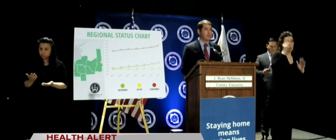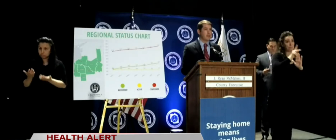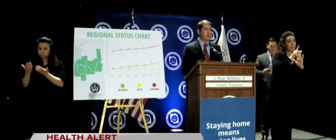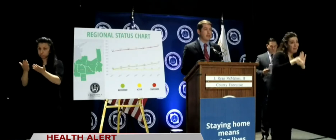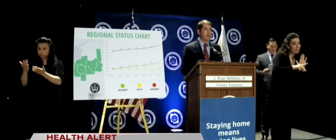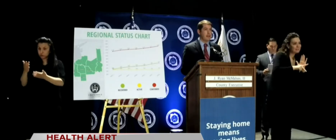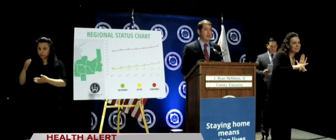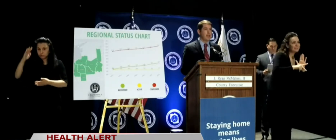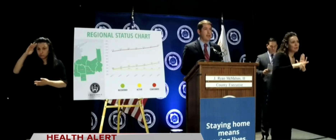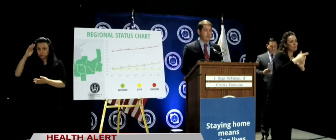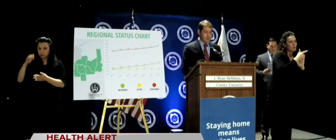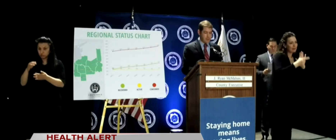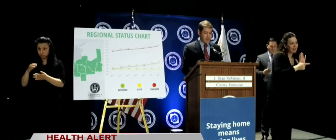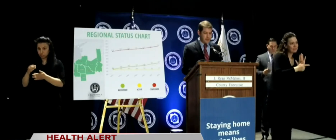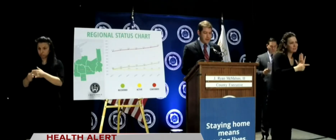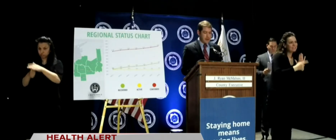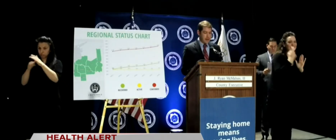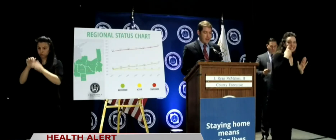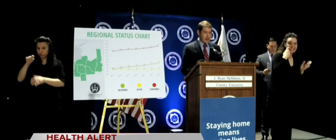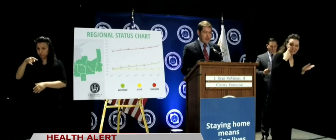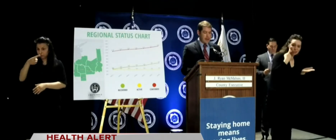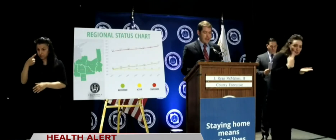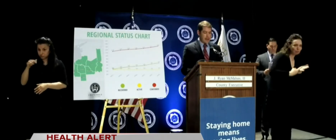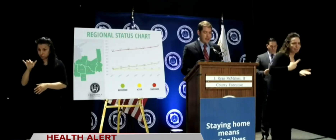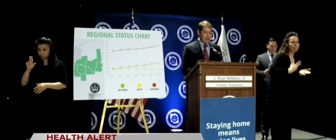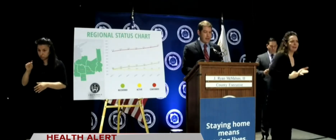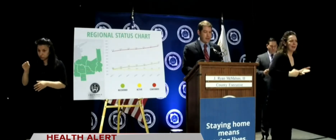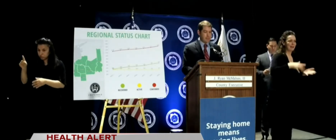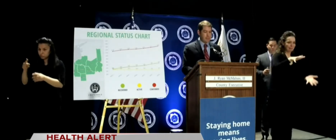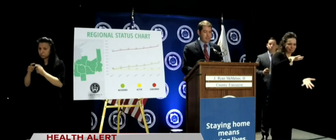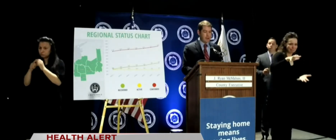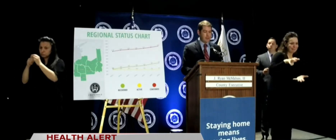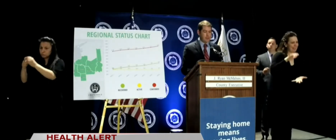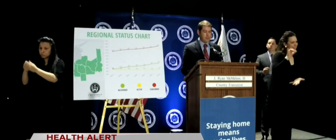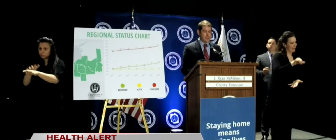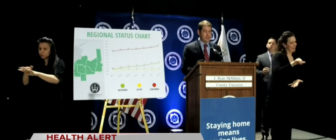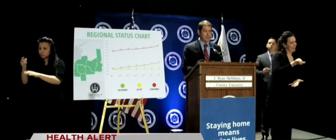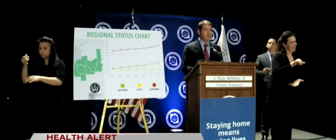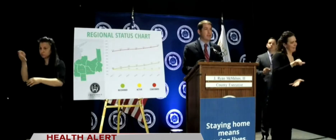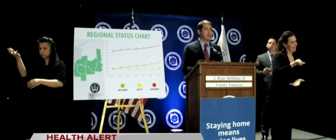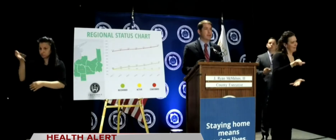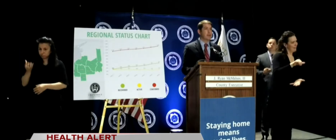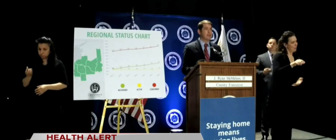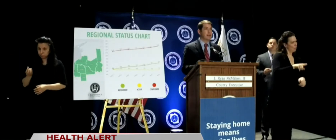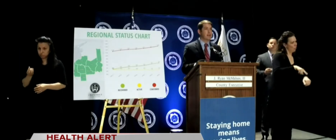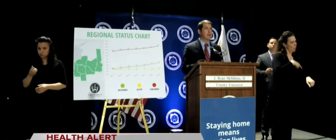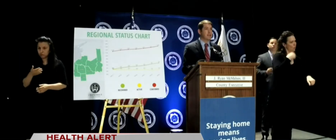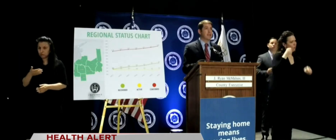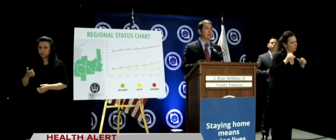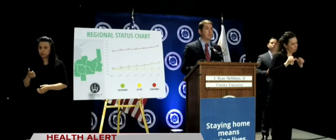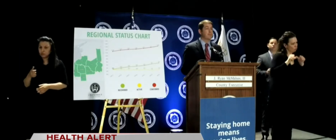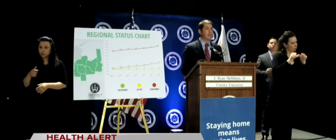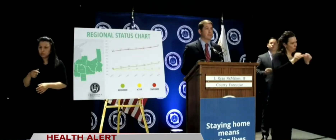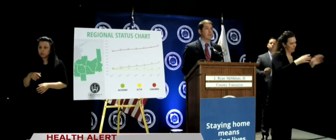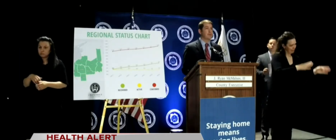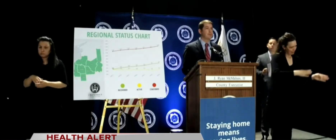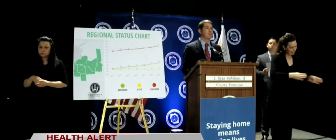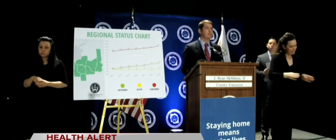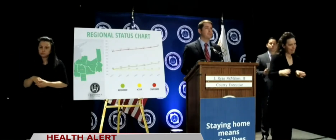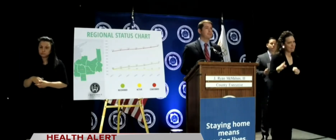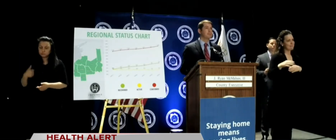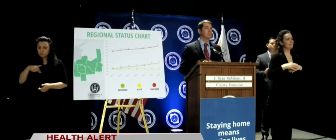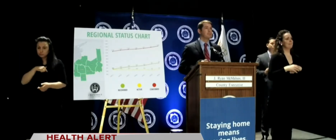terms of advocating for stimulus funding, and then long-term resiliency strategy based on a sector-based